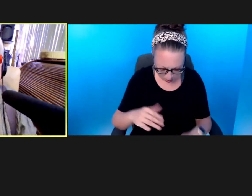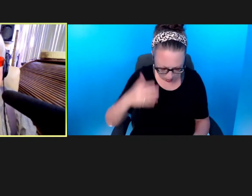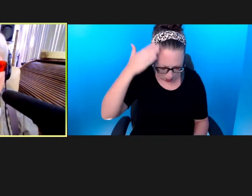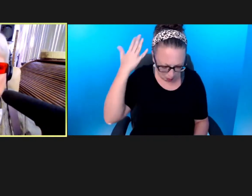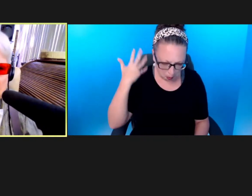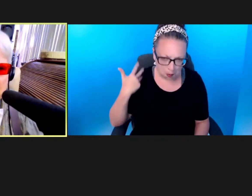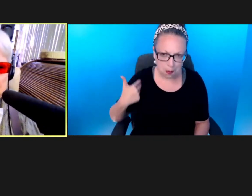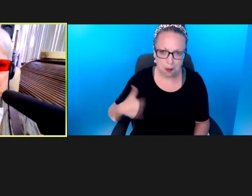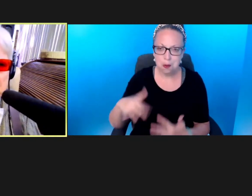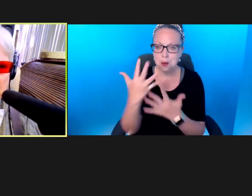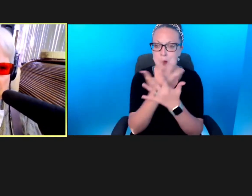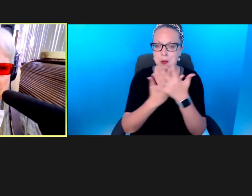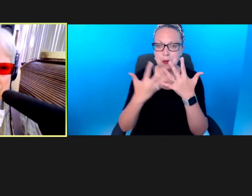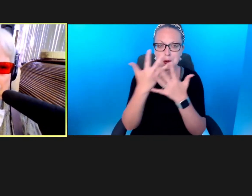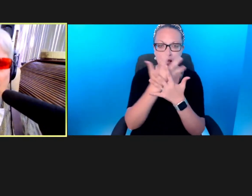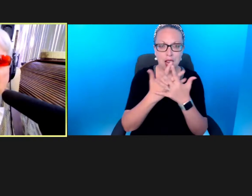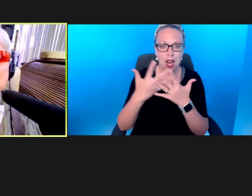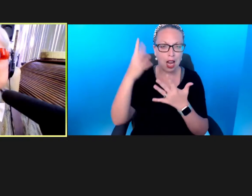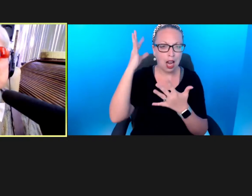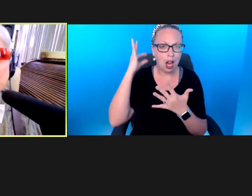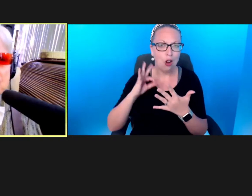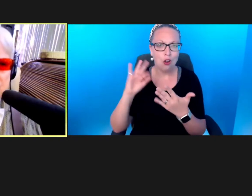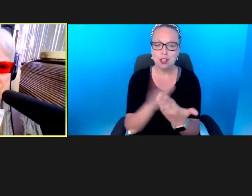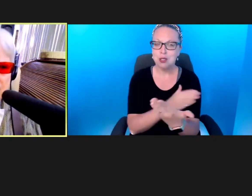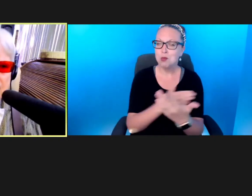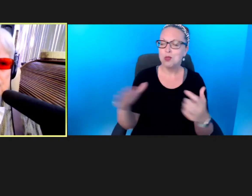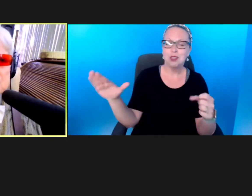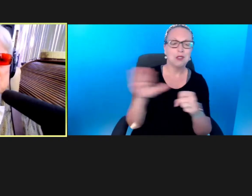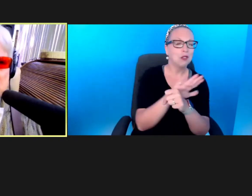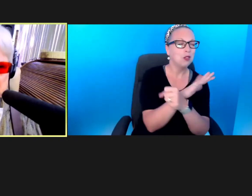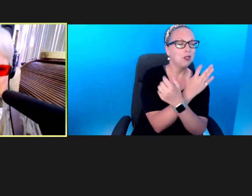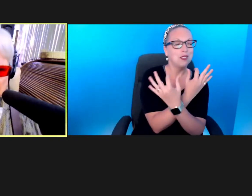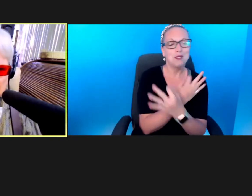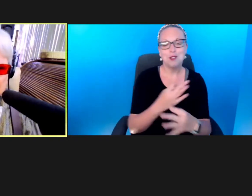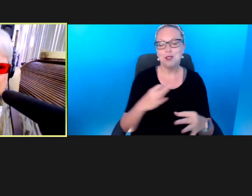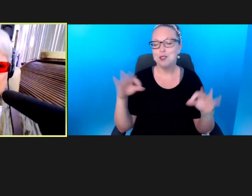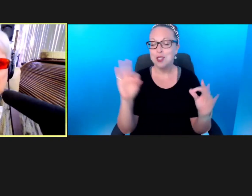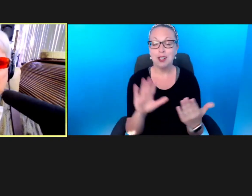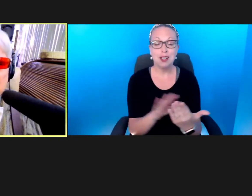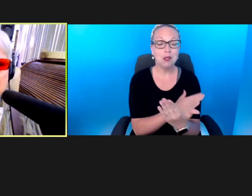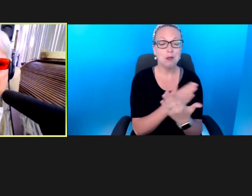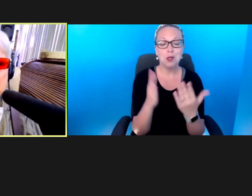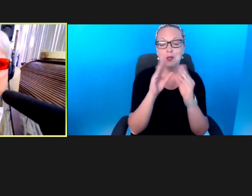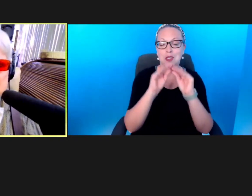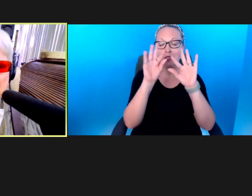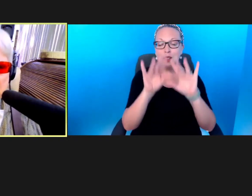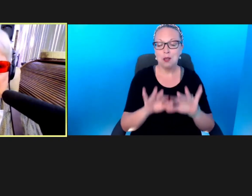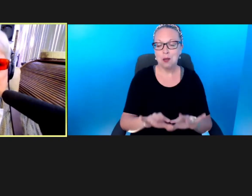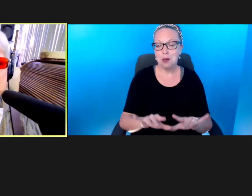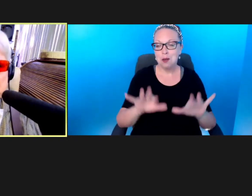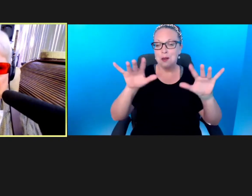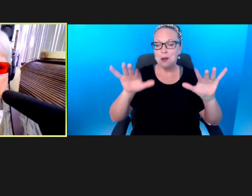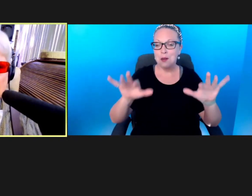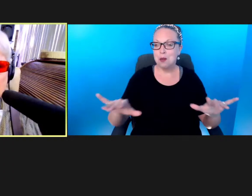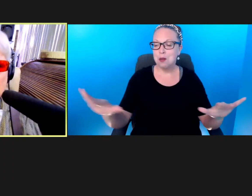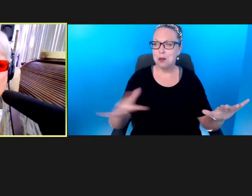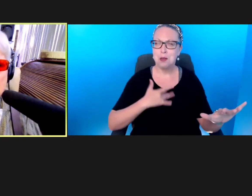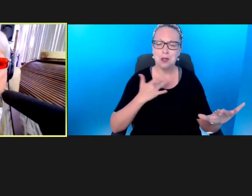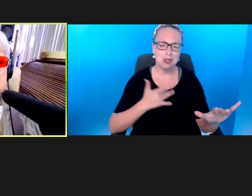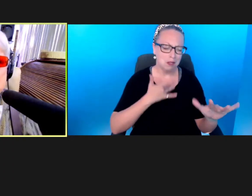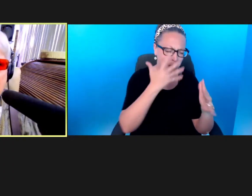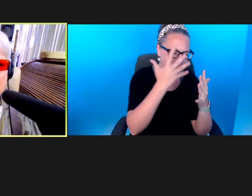music full and free, his melody beseeching. It echoed sad and